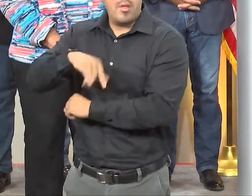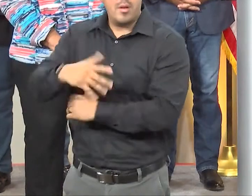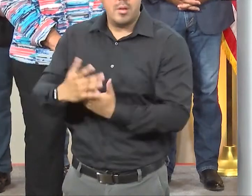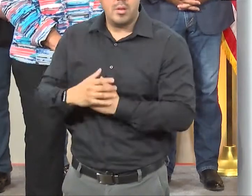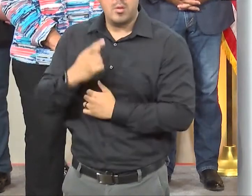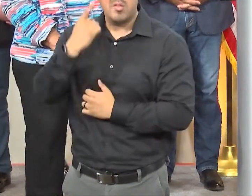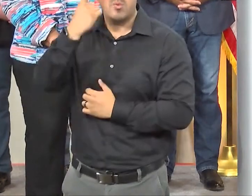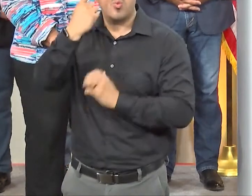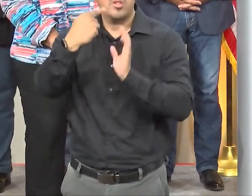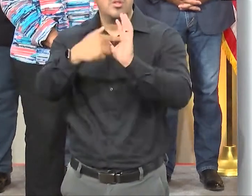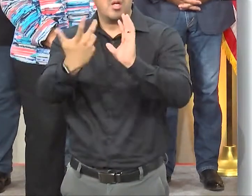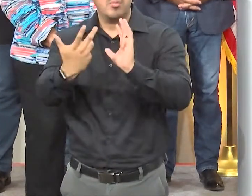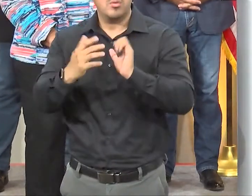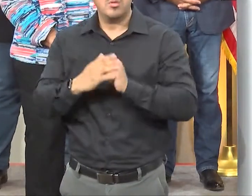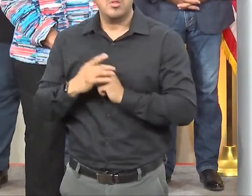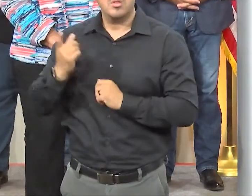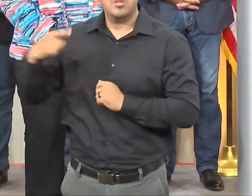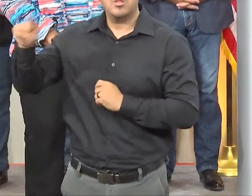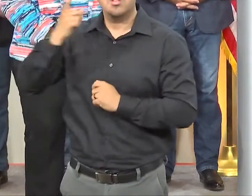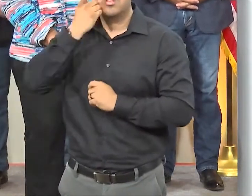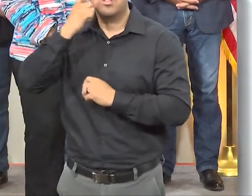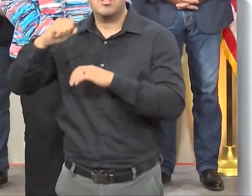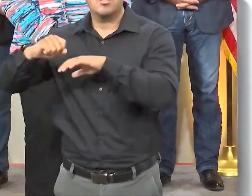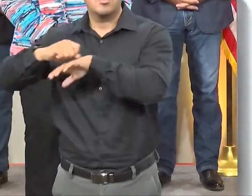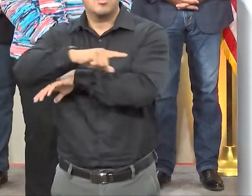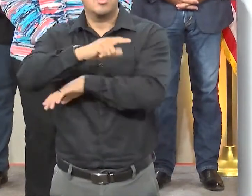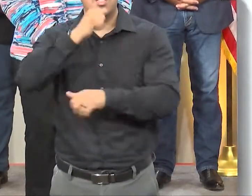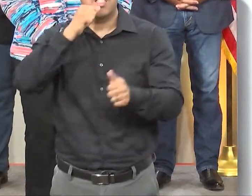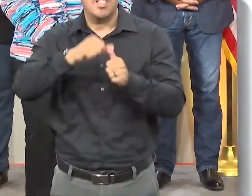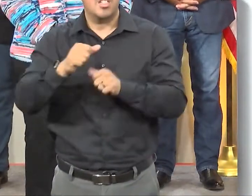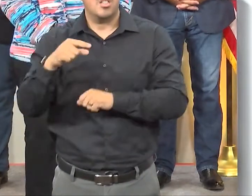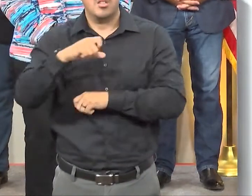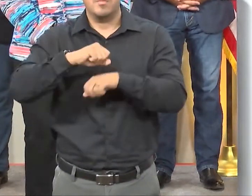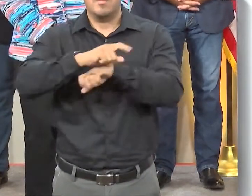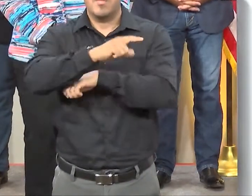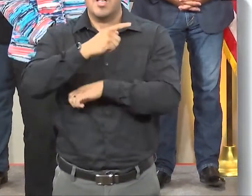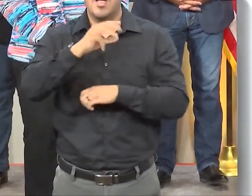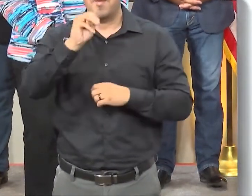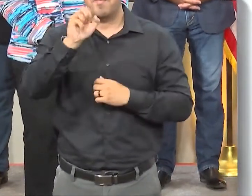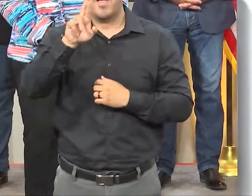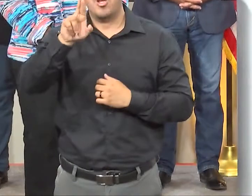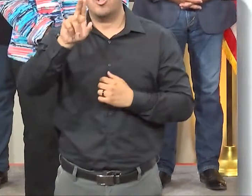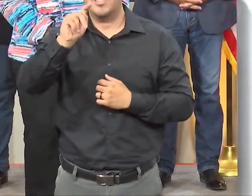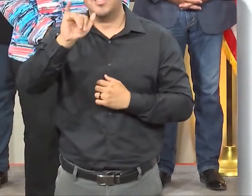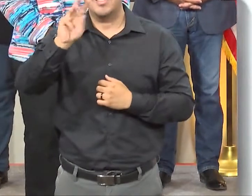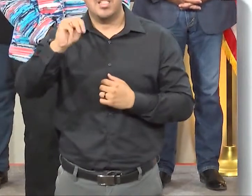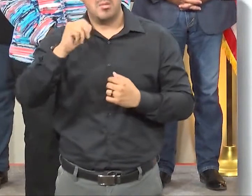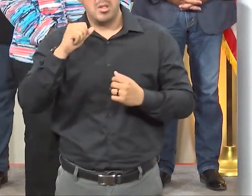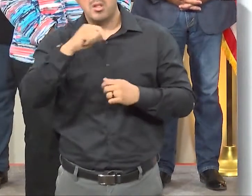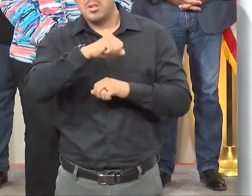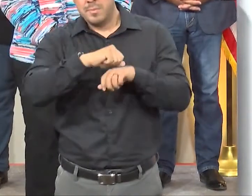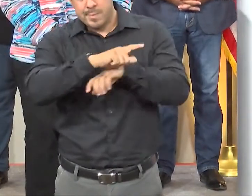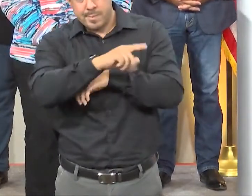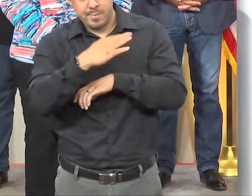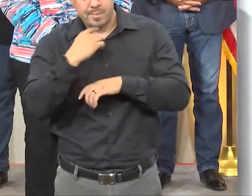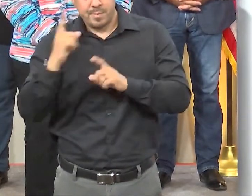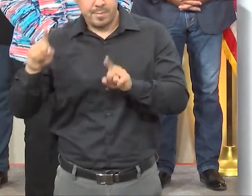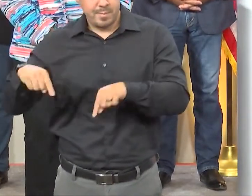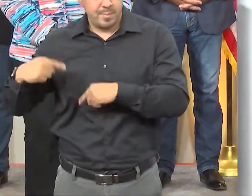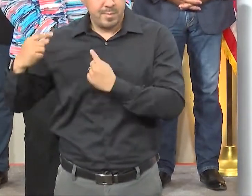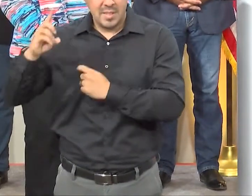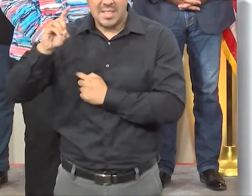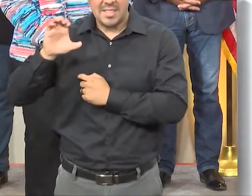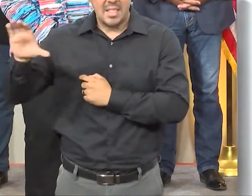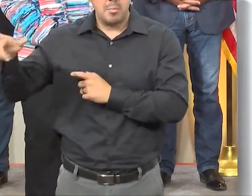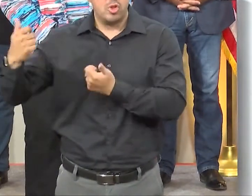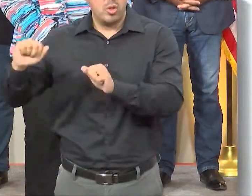One good example is they sent a letter to Mayor Pro Tem Dave Martin saying that they'd been trying since December to work